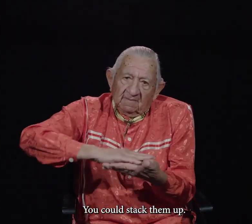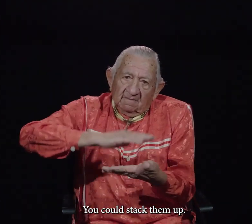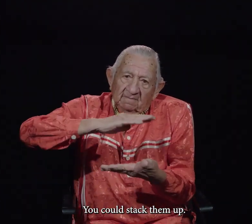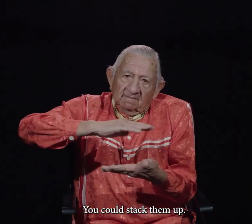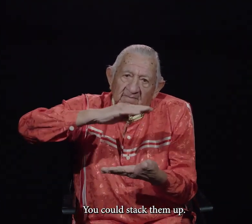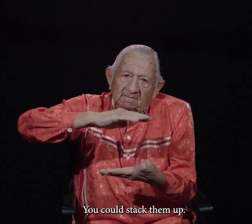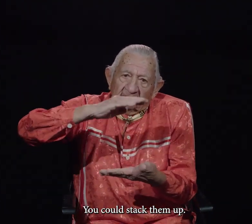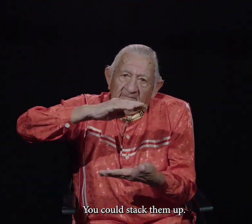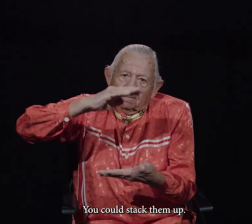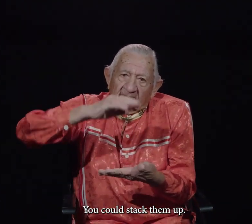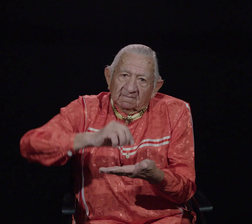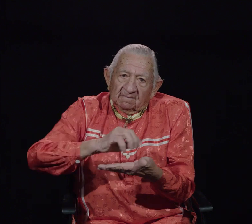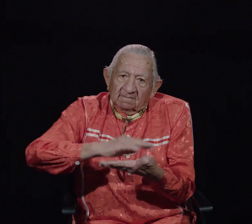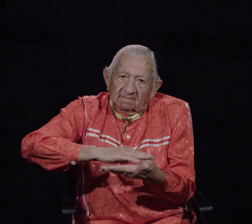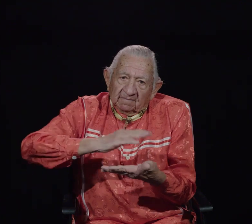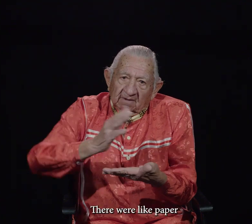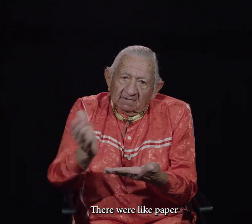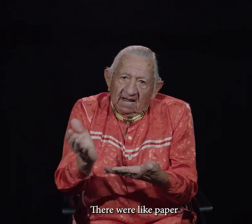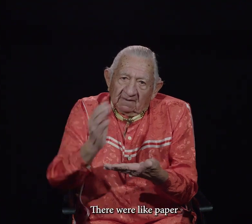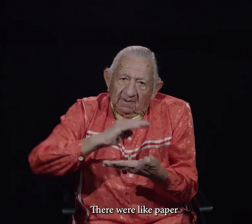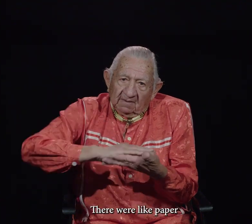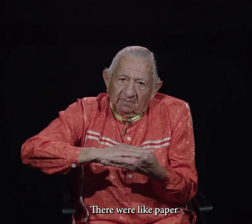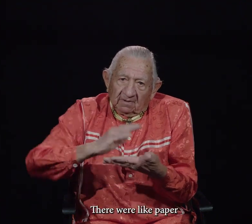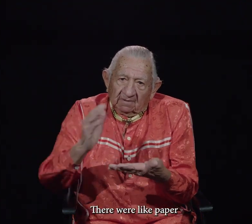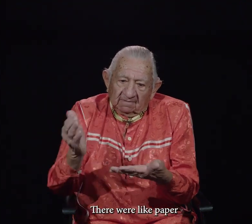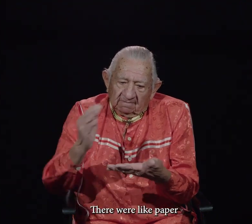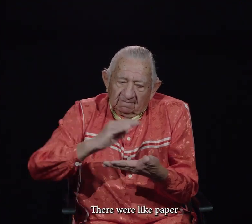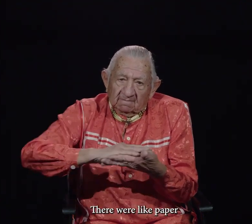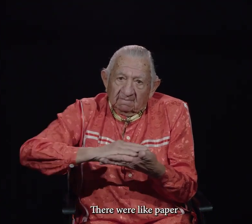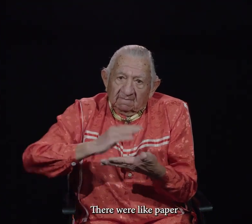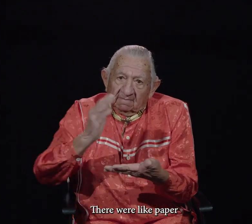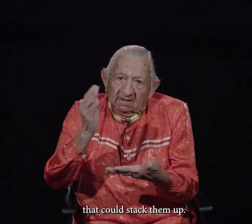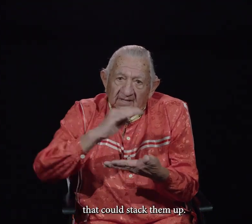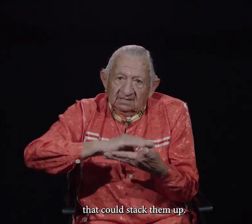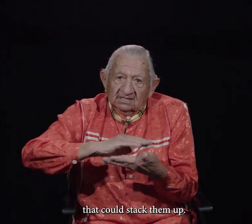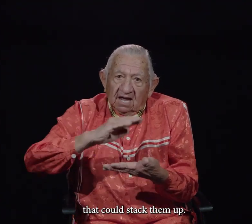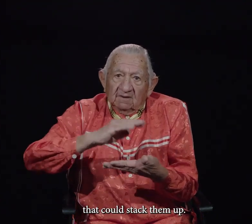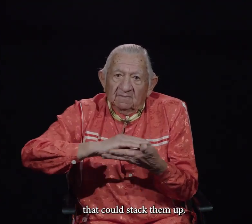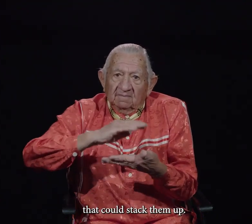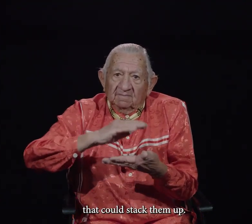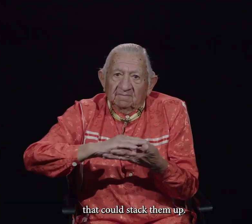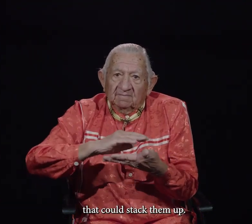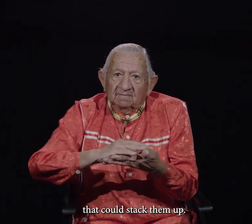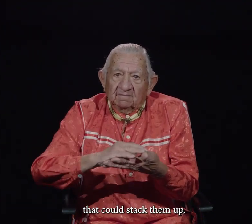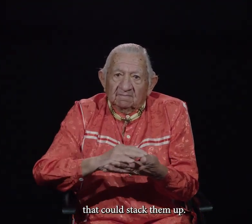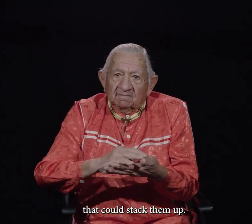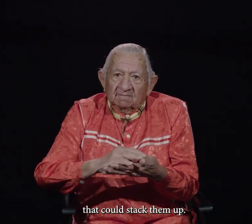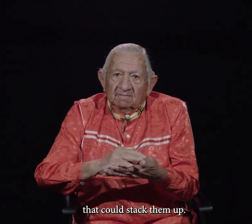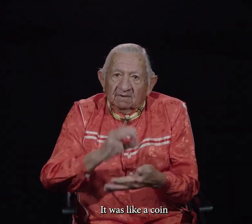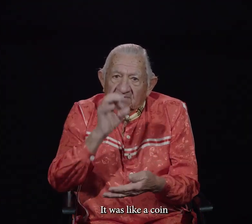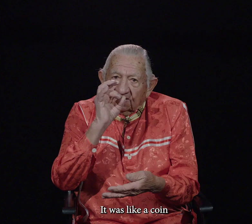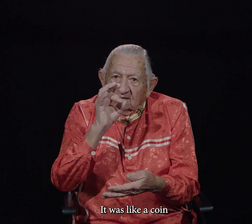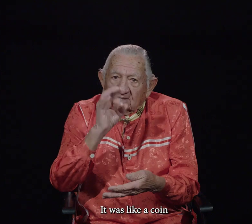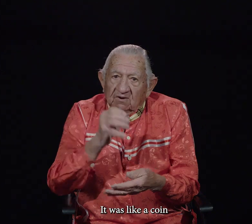up. They were like paper. They could stack them up. It was like the